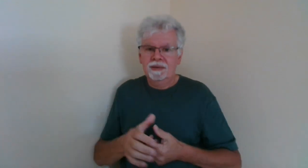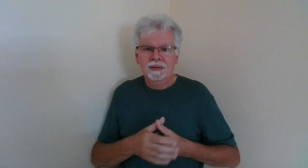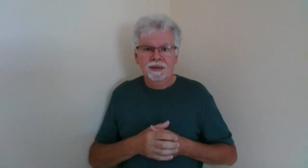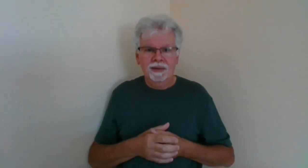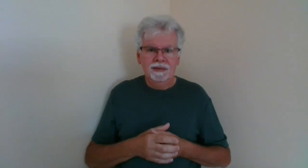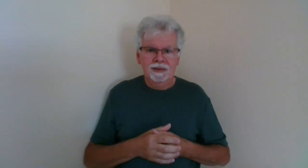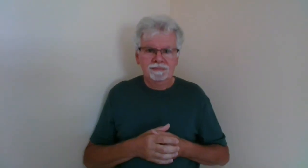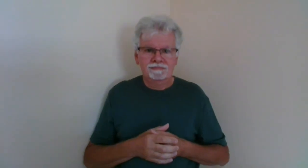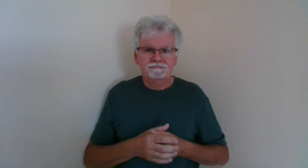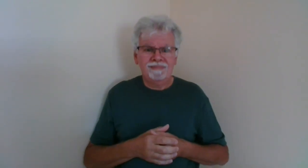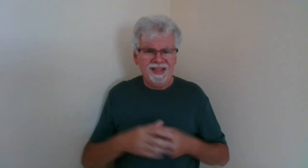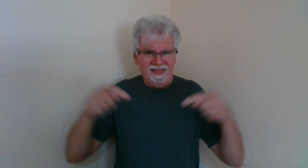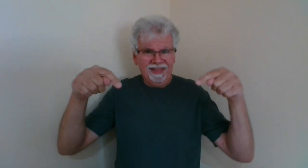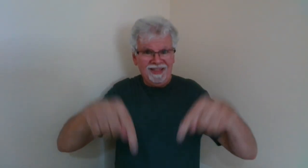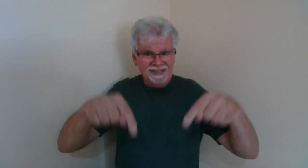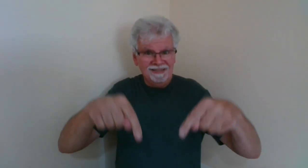Amen.